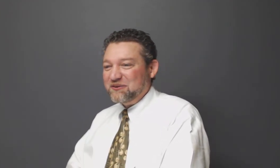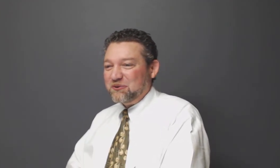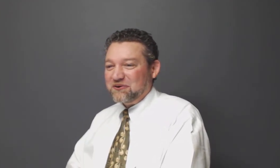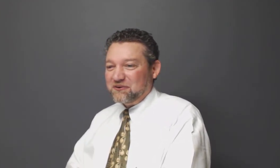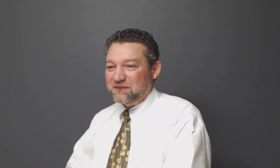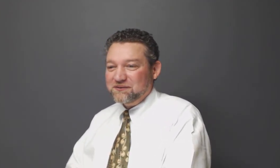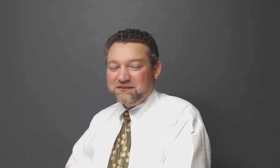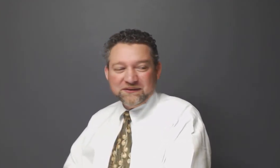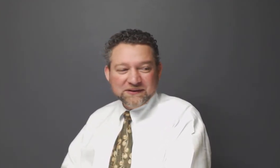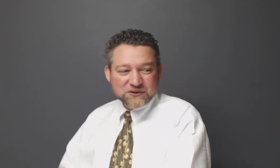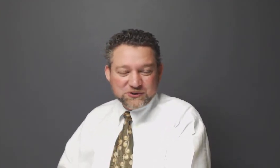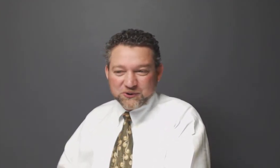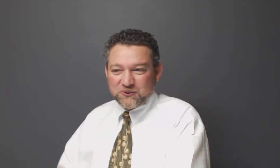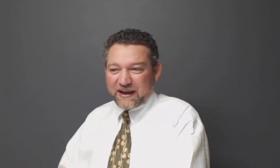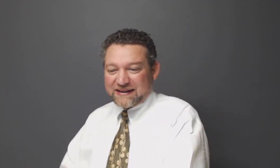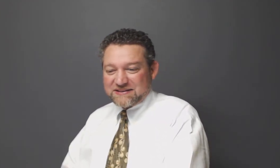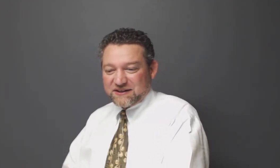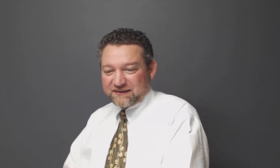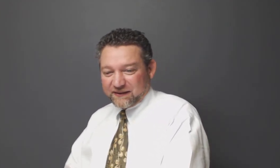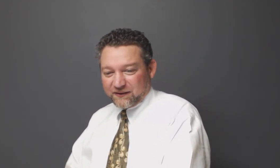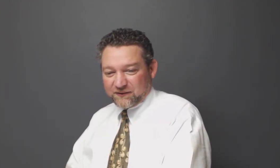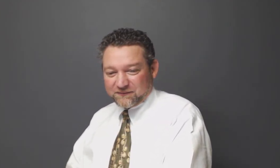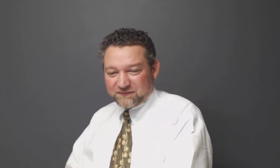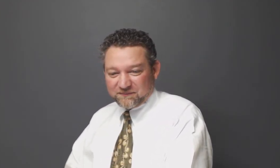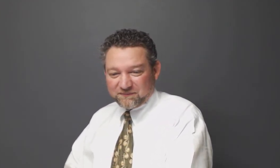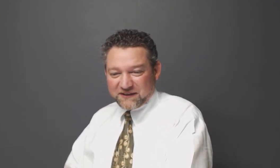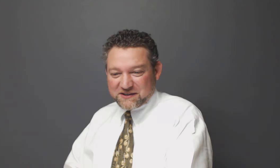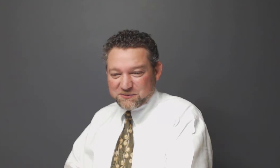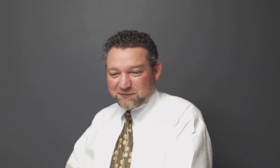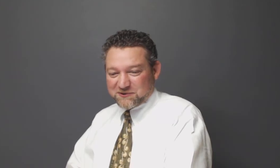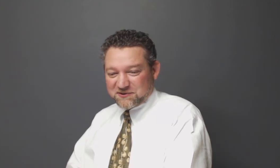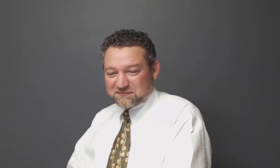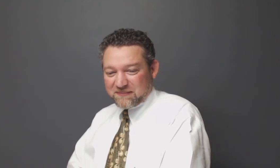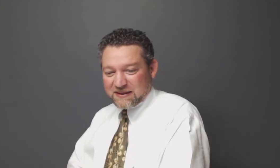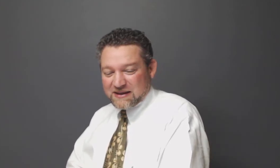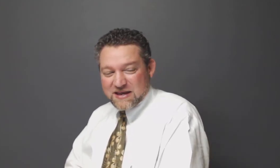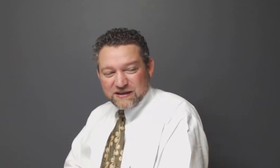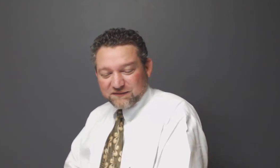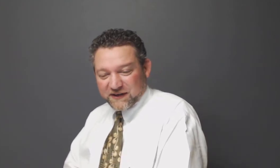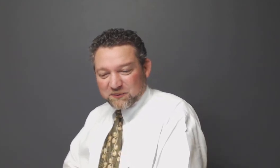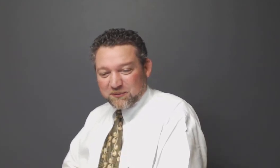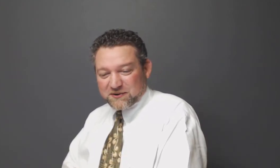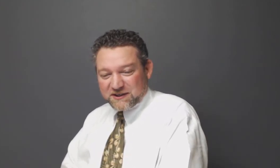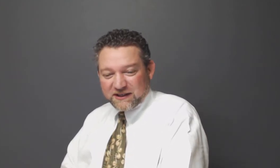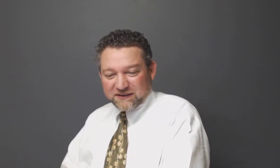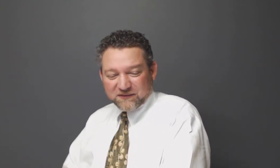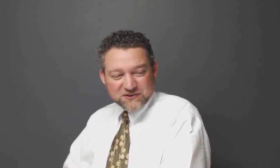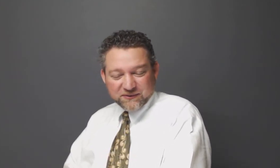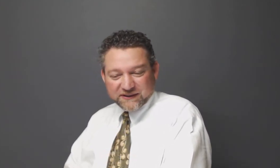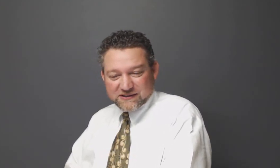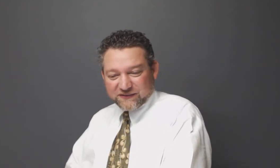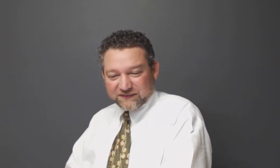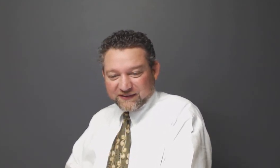the world, Jew and Gentile. He gets promotion. You find the promotion again in 1 Corinthians 15.